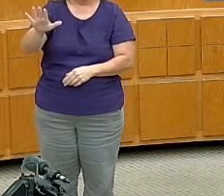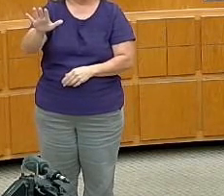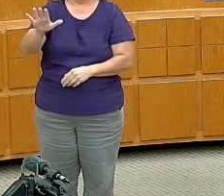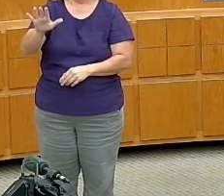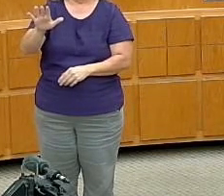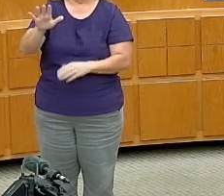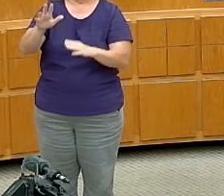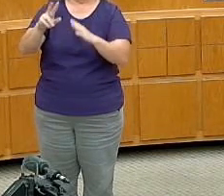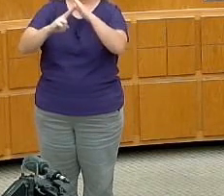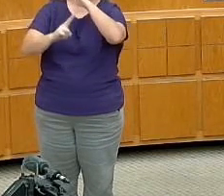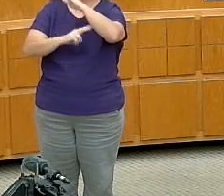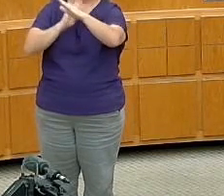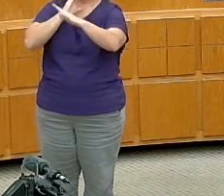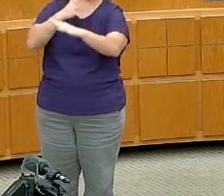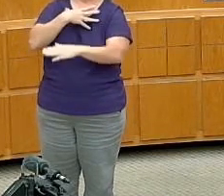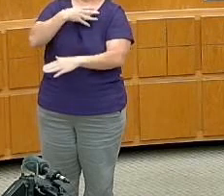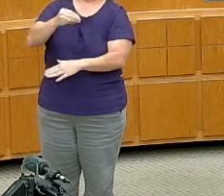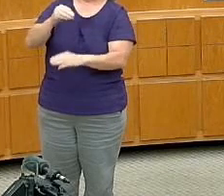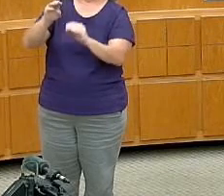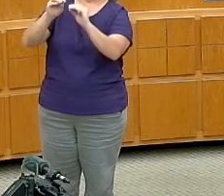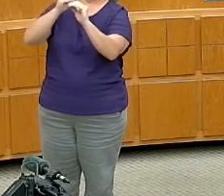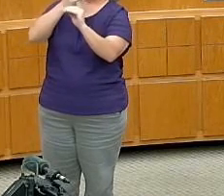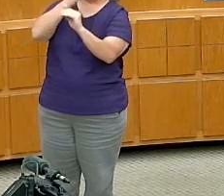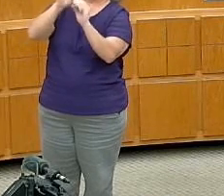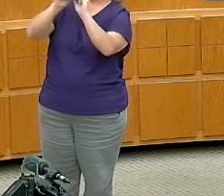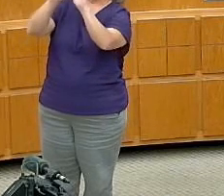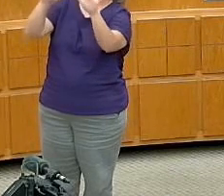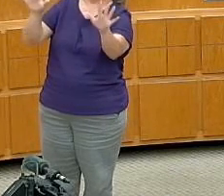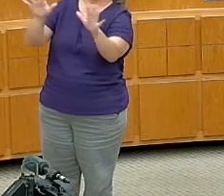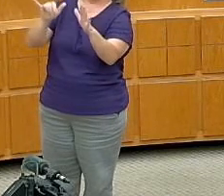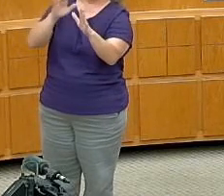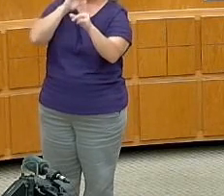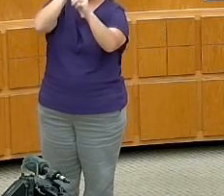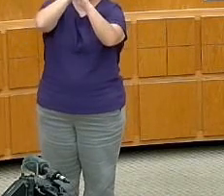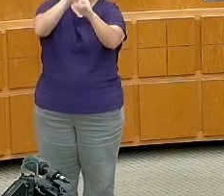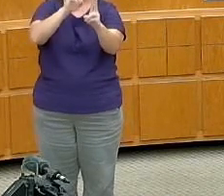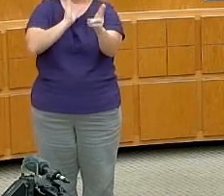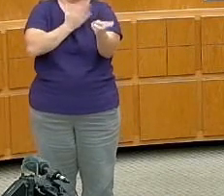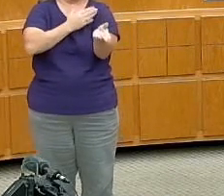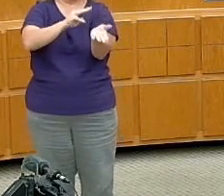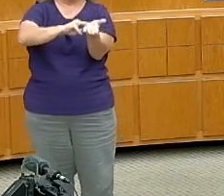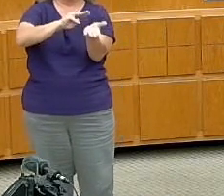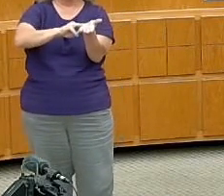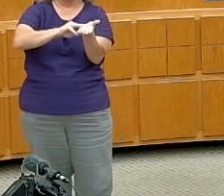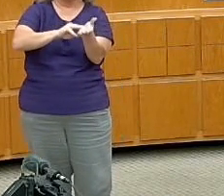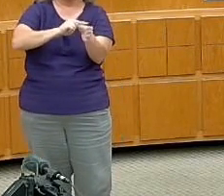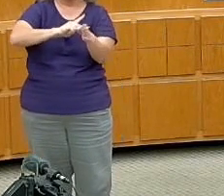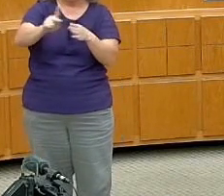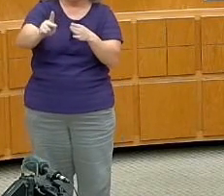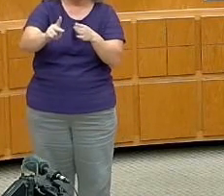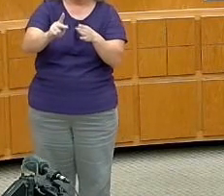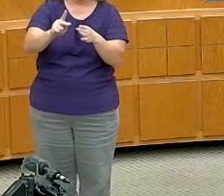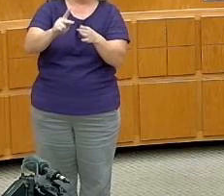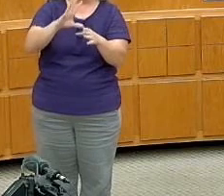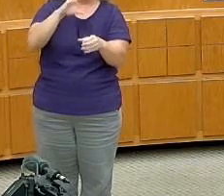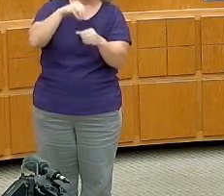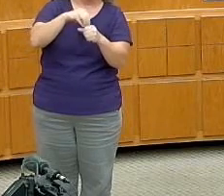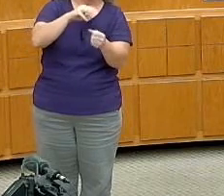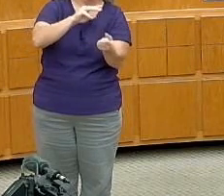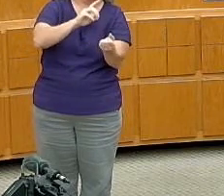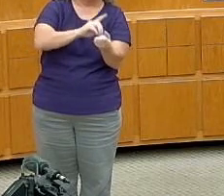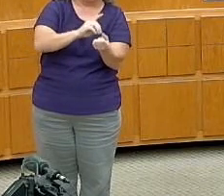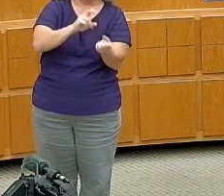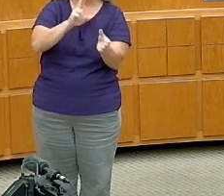white, and that is to honor our medical professionals that work in our hospitals. That includes our doctors, our nurses, and it